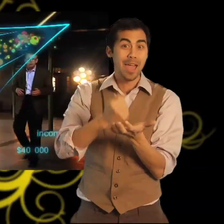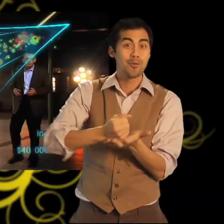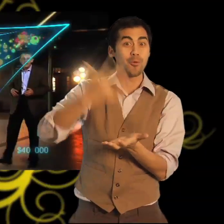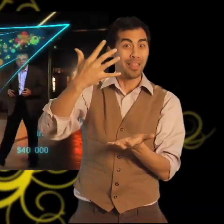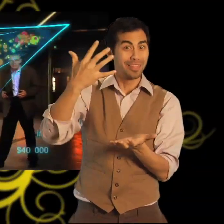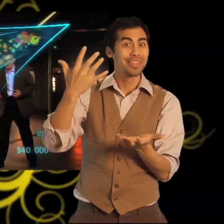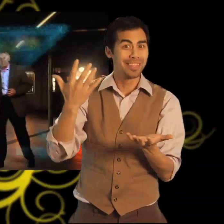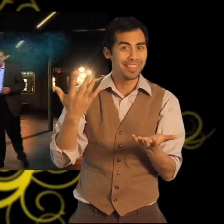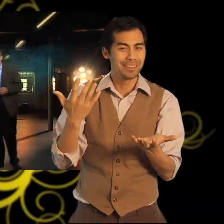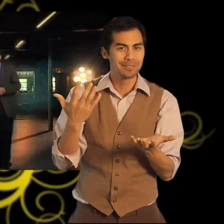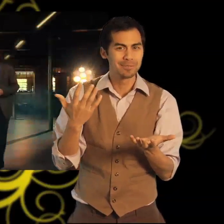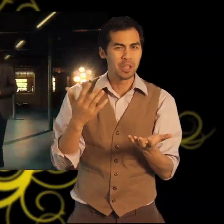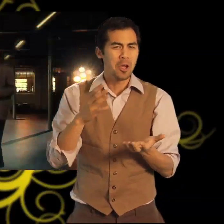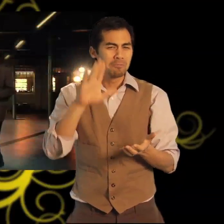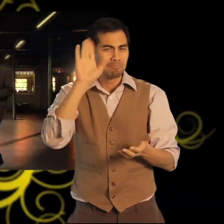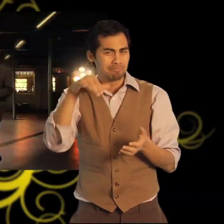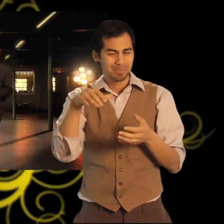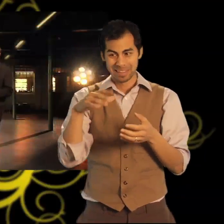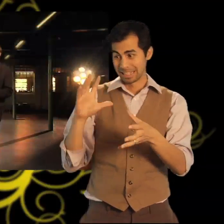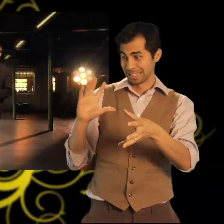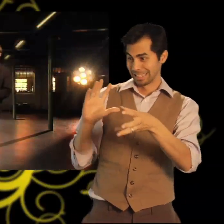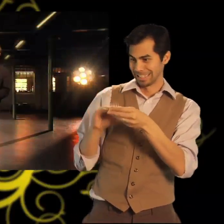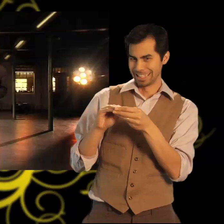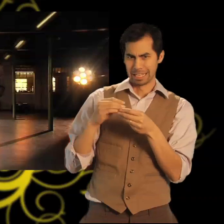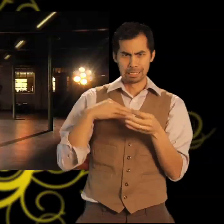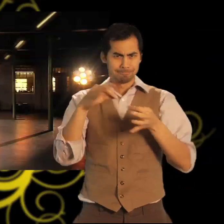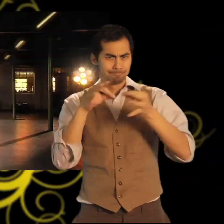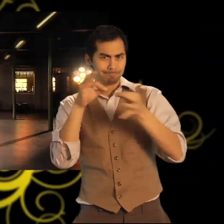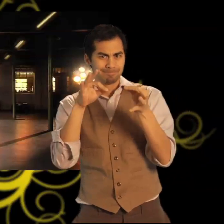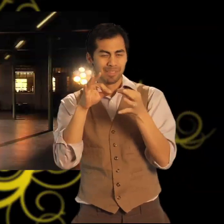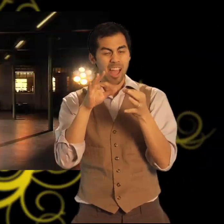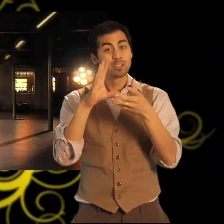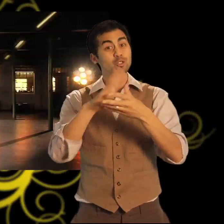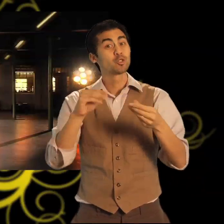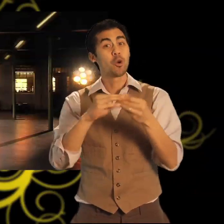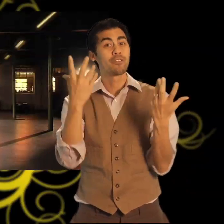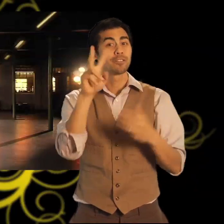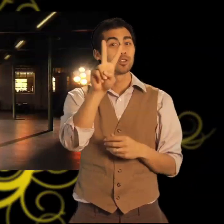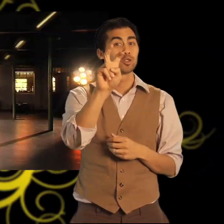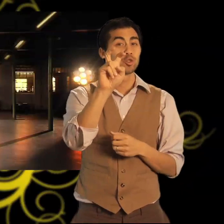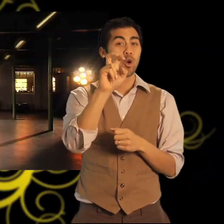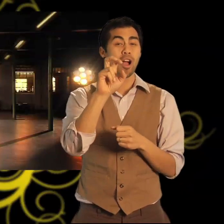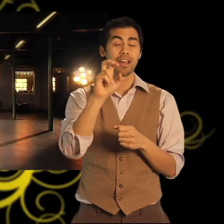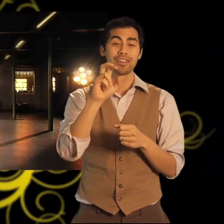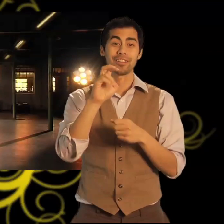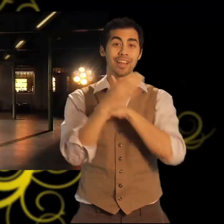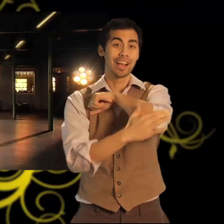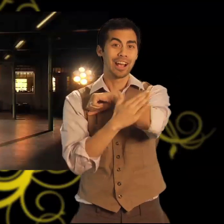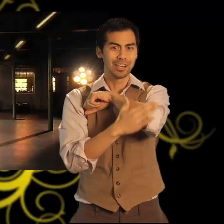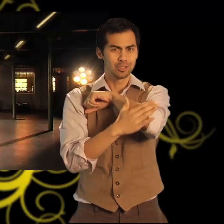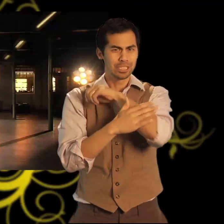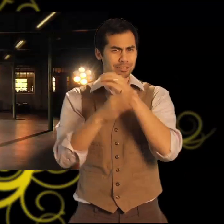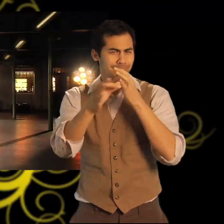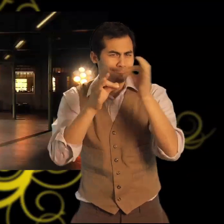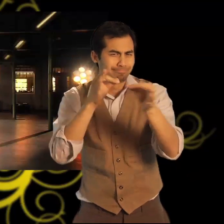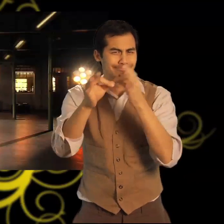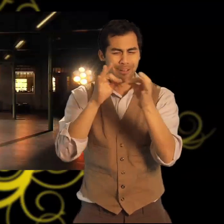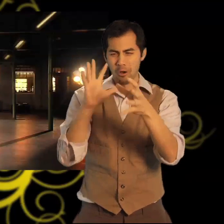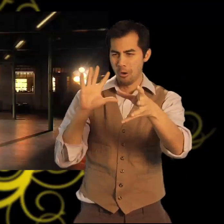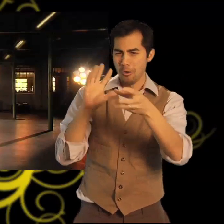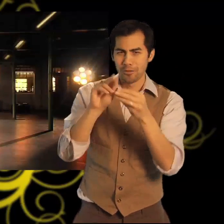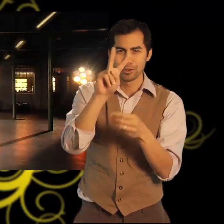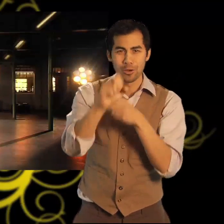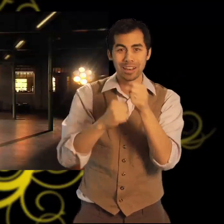Well, what you just seen in the last few minutes is a story of 200 countries shown over 200 years and